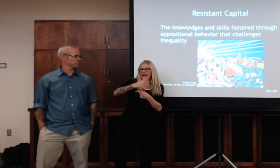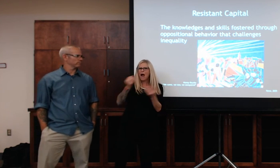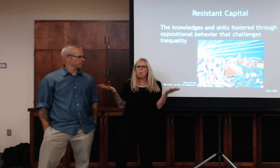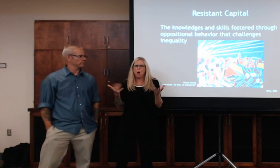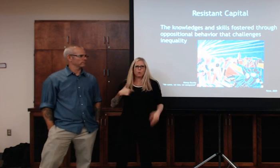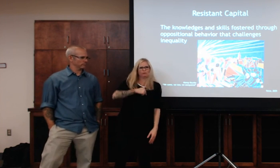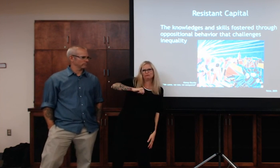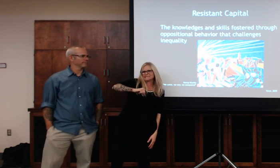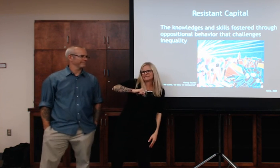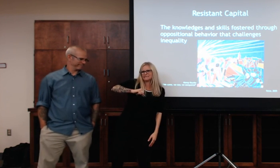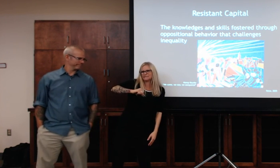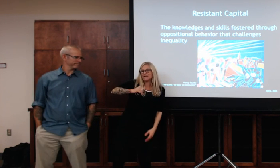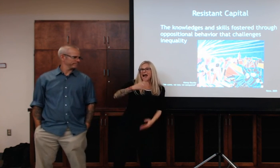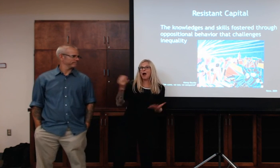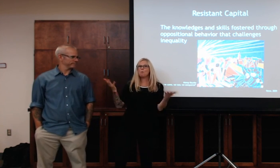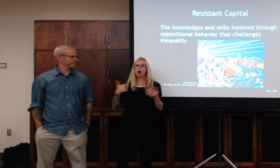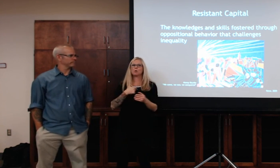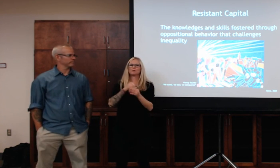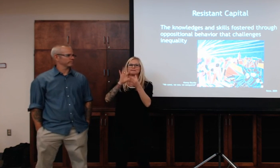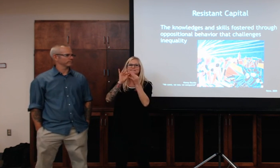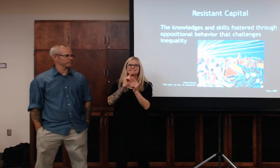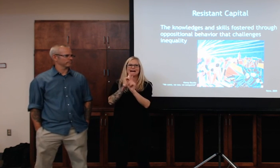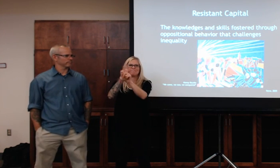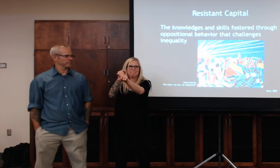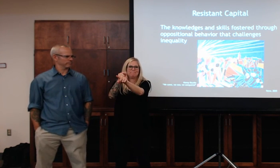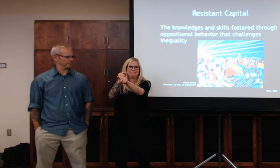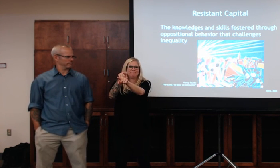it? And what we're resisting? And what we are saying?